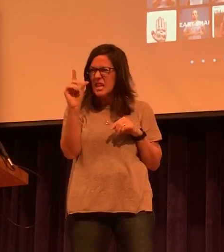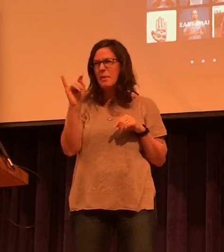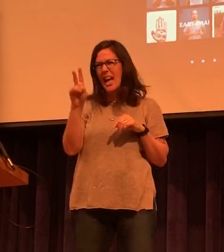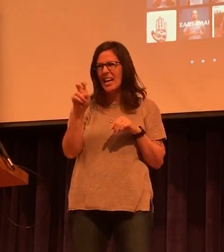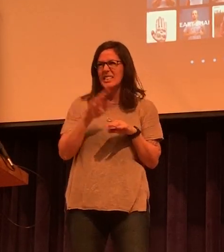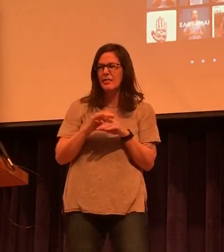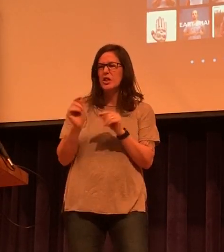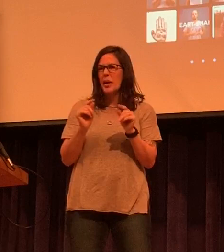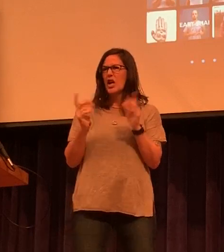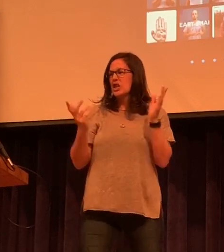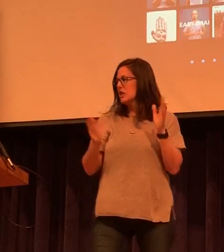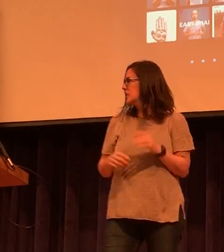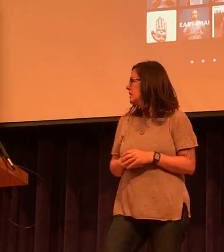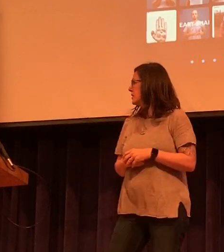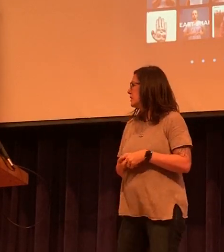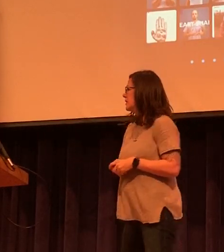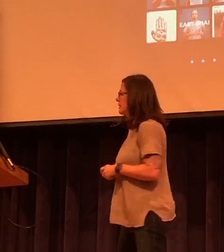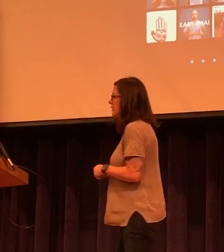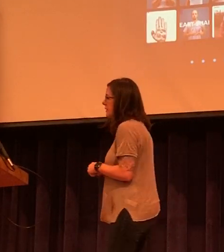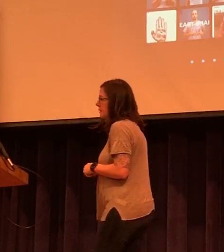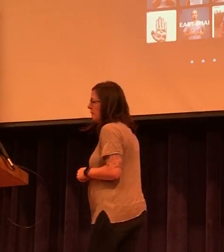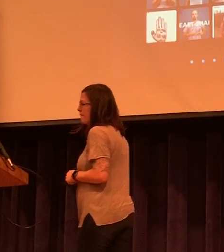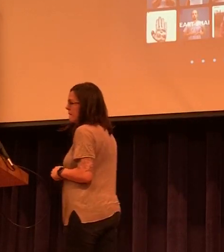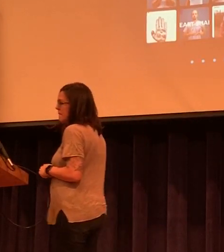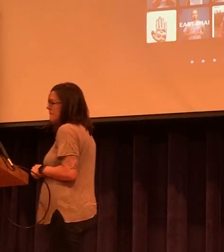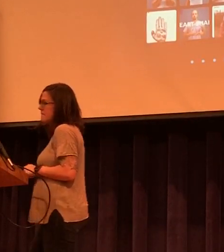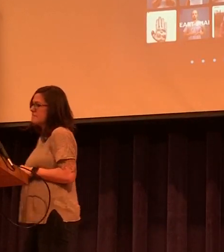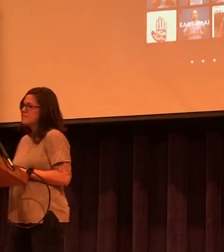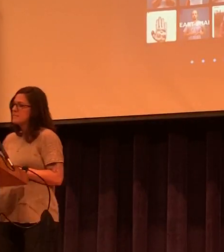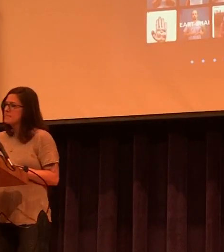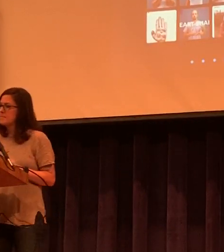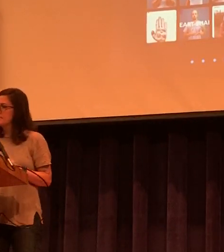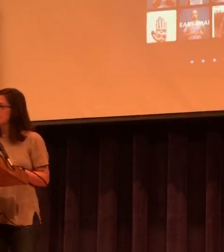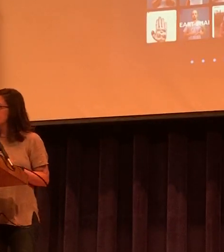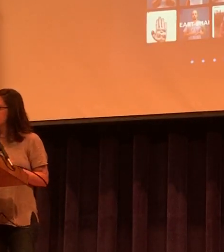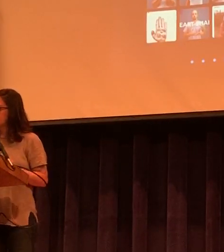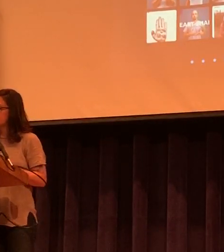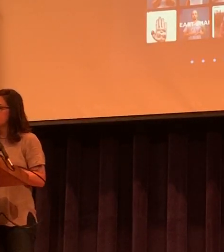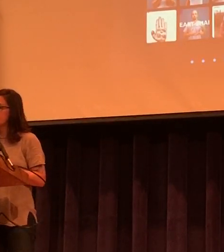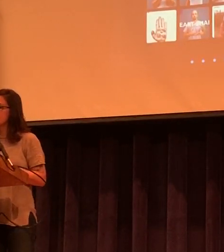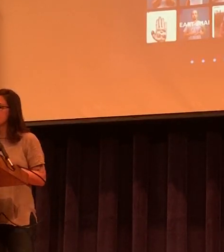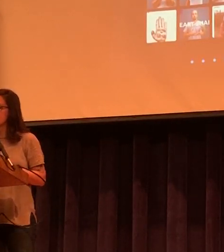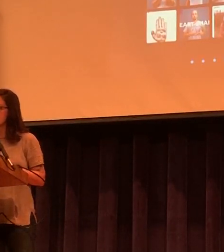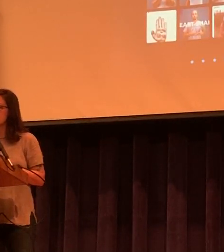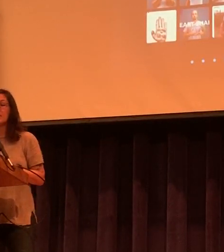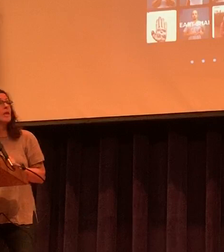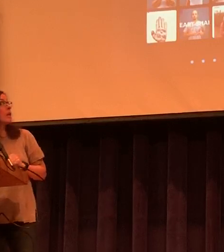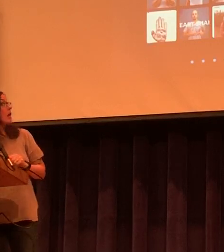people, and I'm using a very academic source, Twitter, but it is the source of a great deal of conversation about this very important topic.